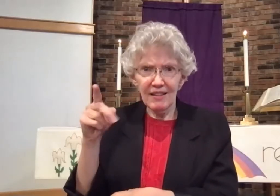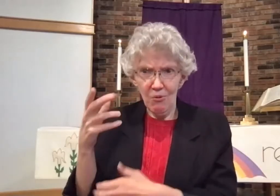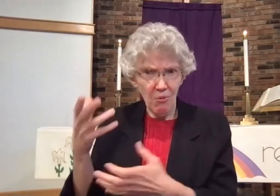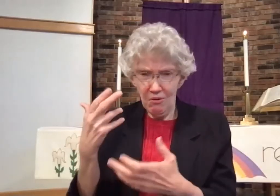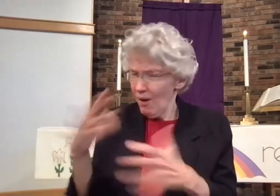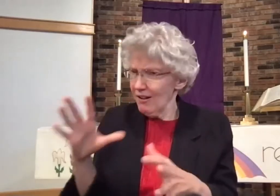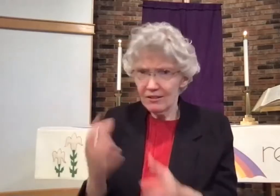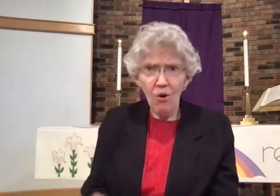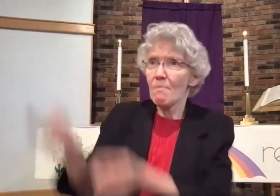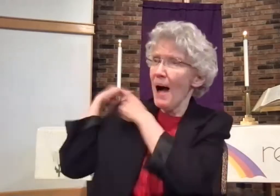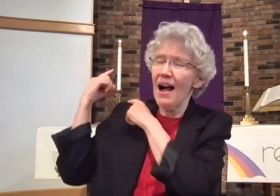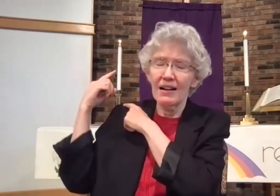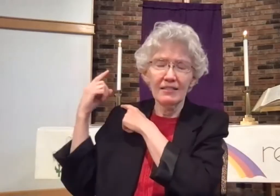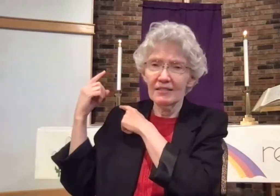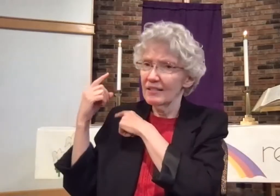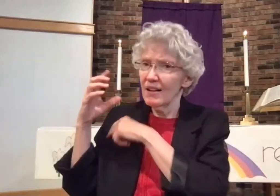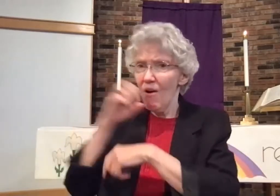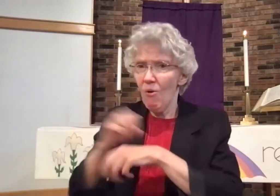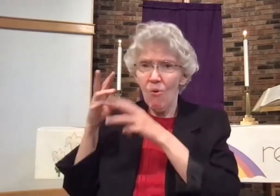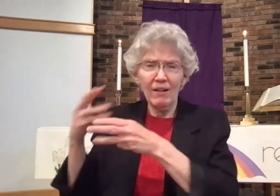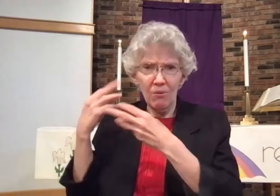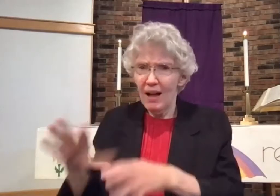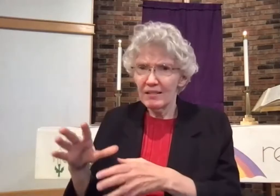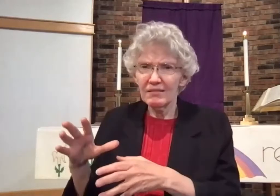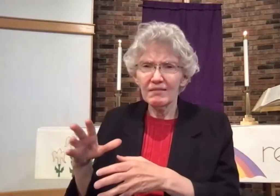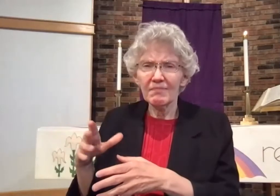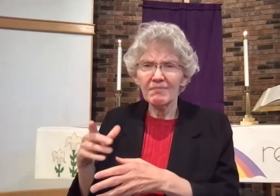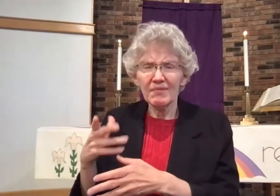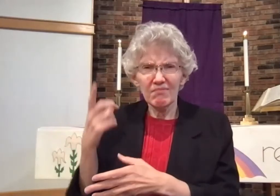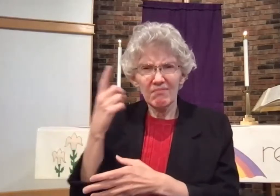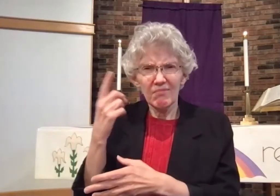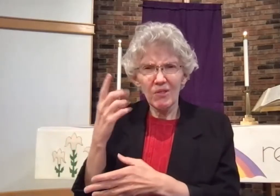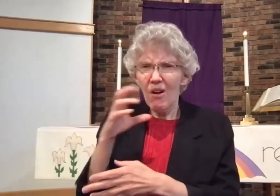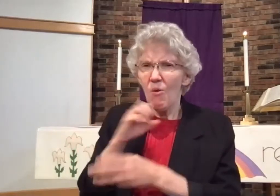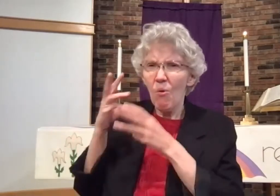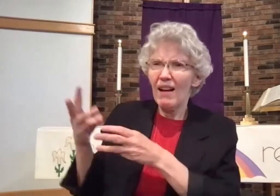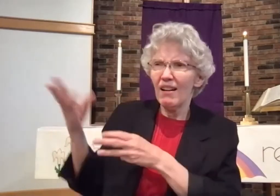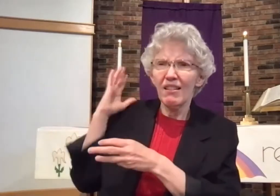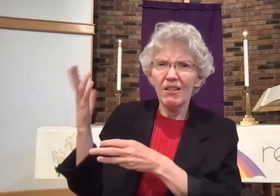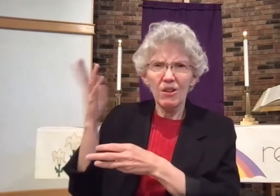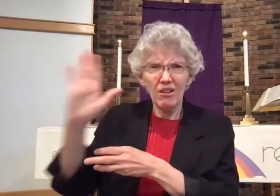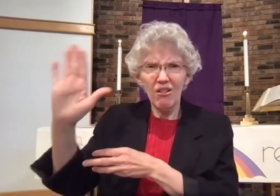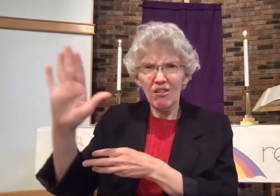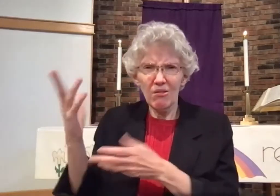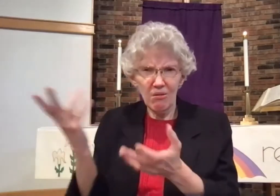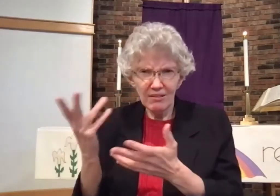feel. They've made so much progress in the past 20 years, they don't want to return to the way things were.